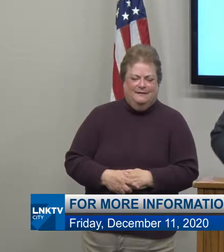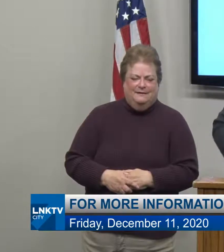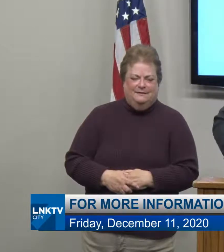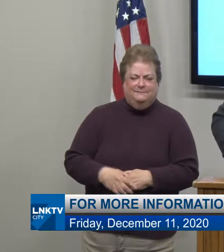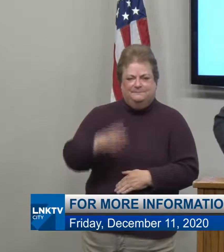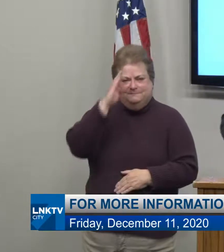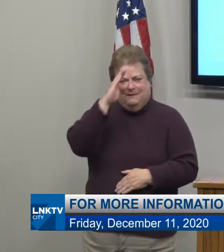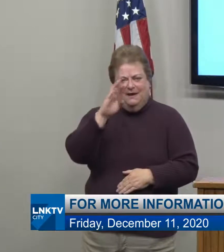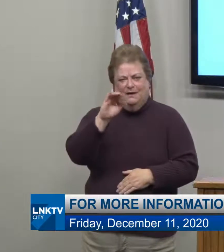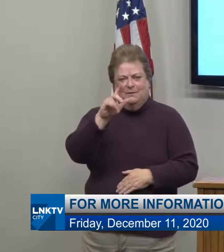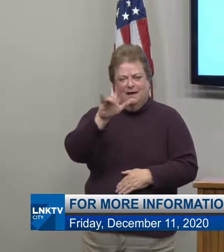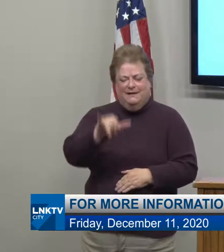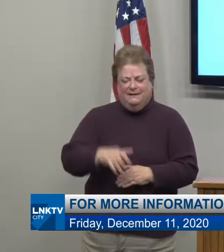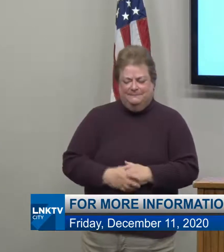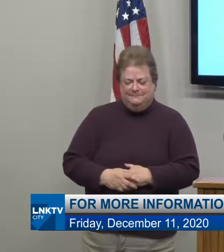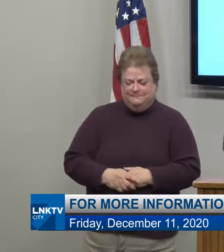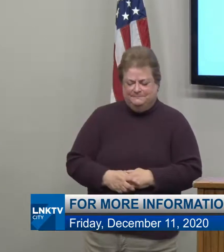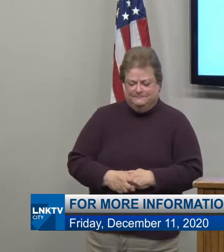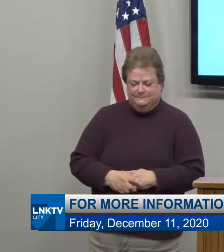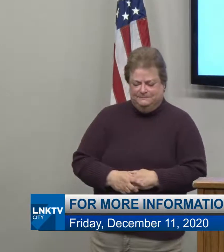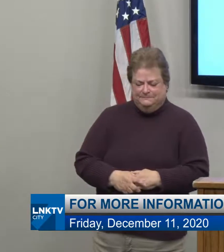Hi, Riley.